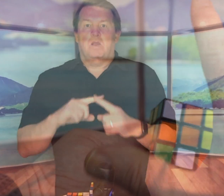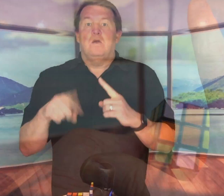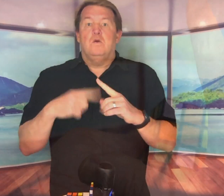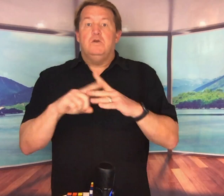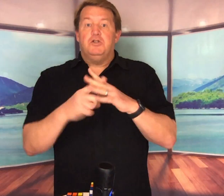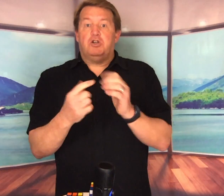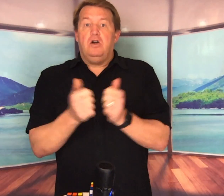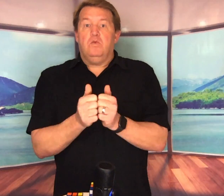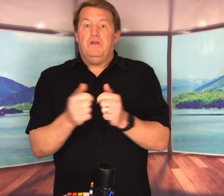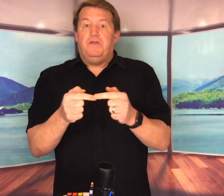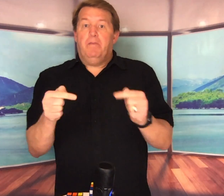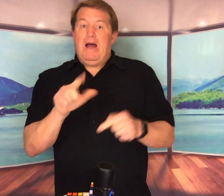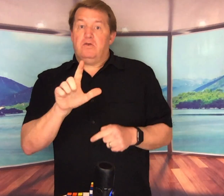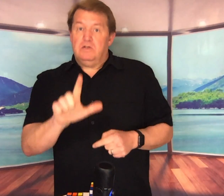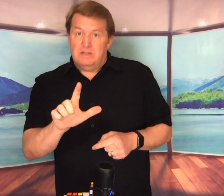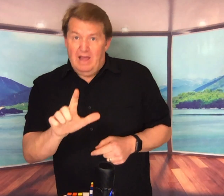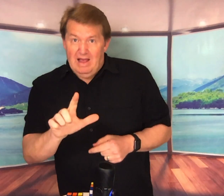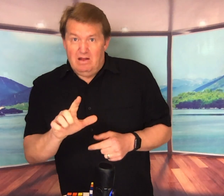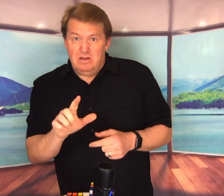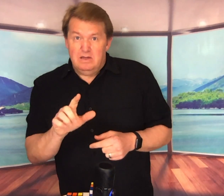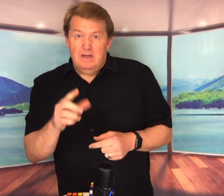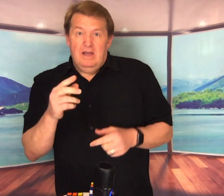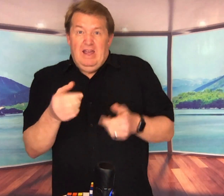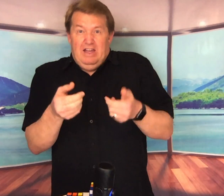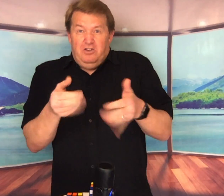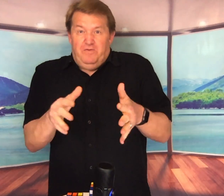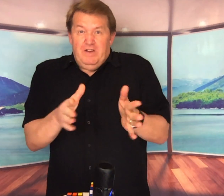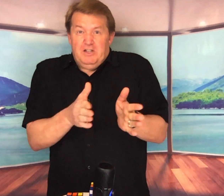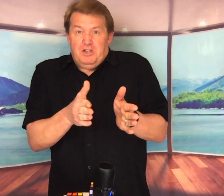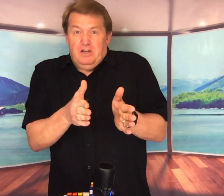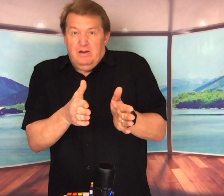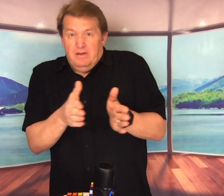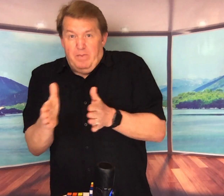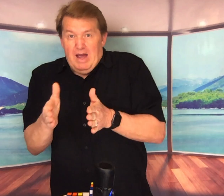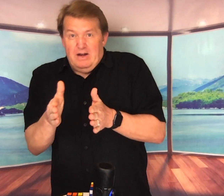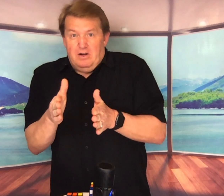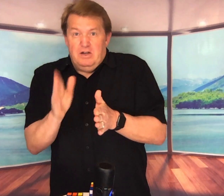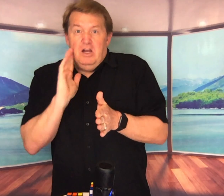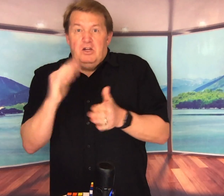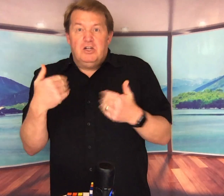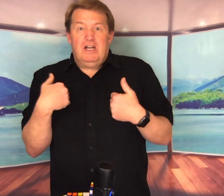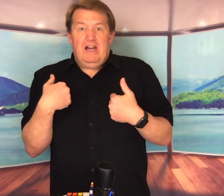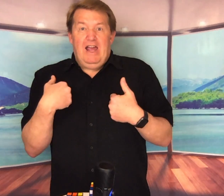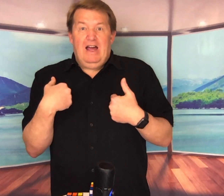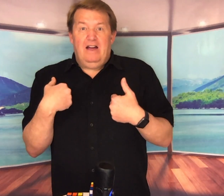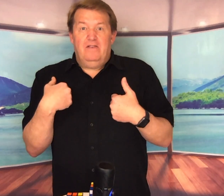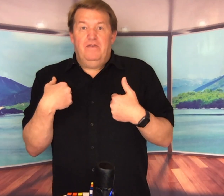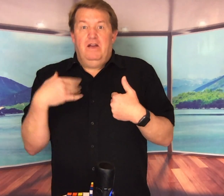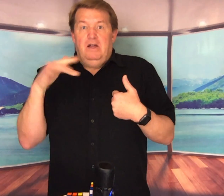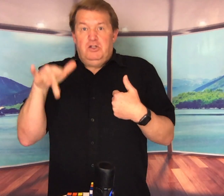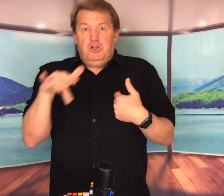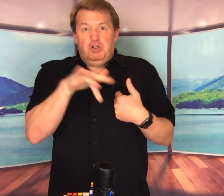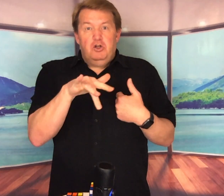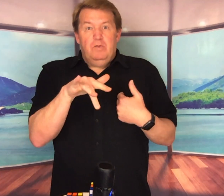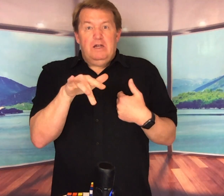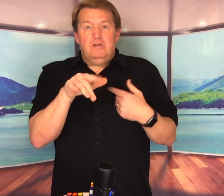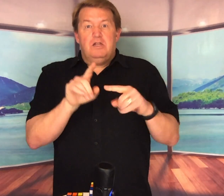When you start with the backwards L and you finish the pattern, you're going to have 2 middles,